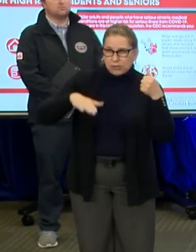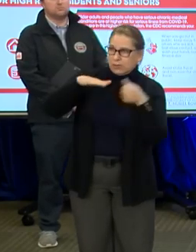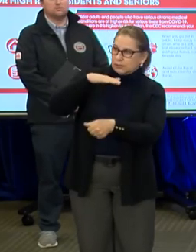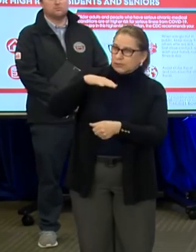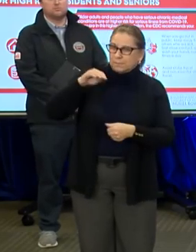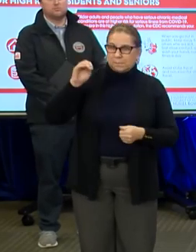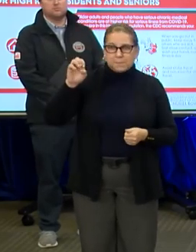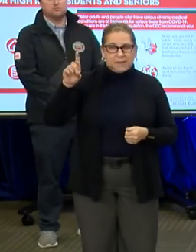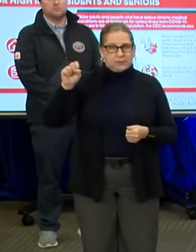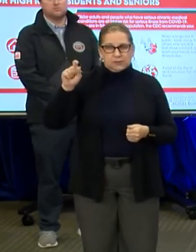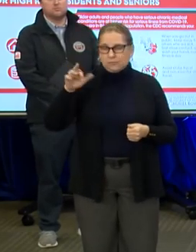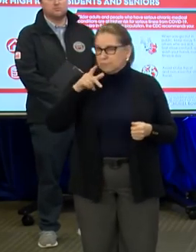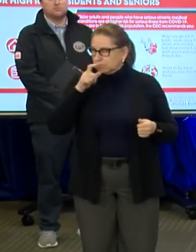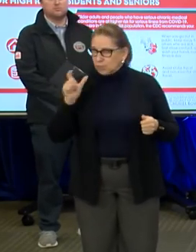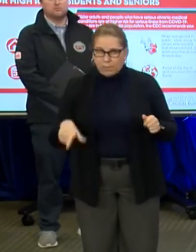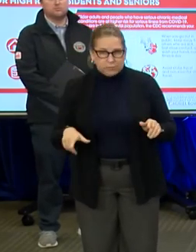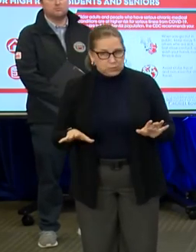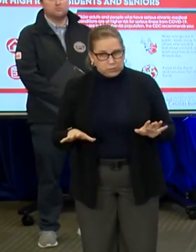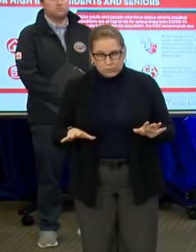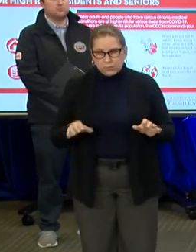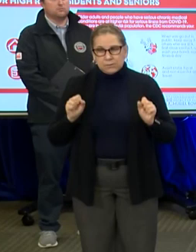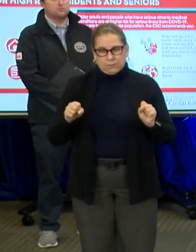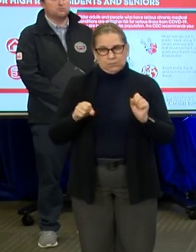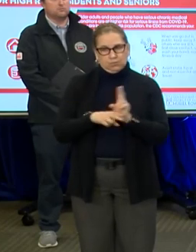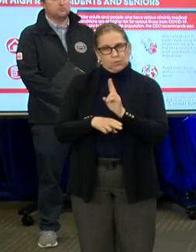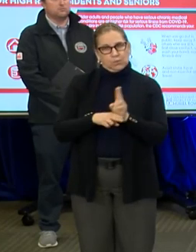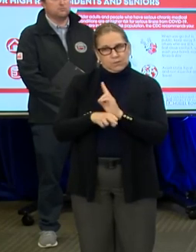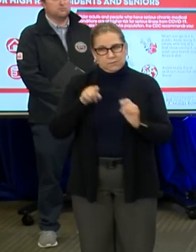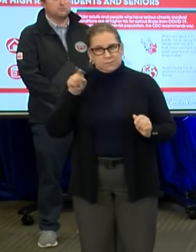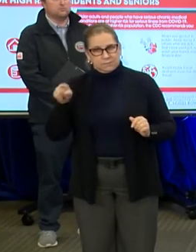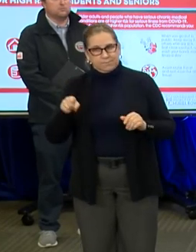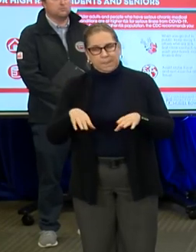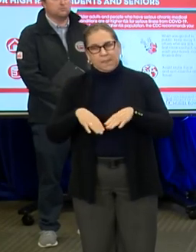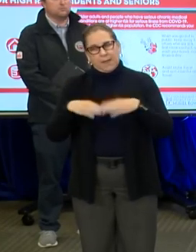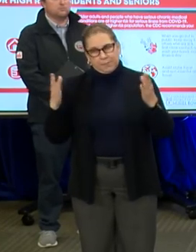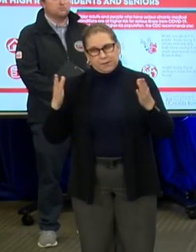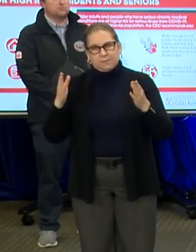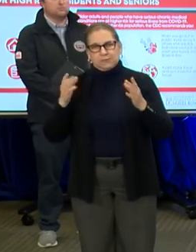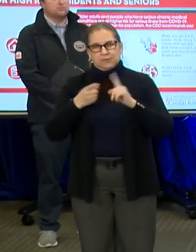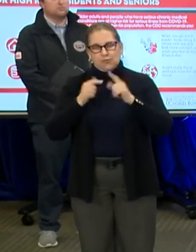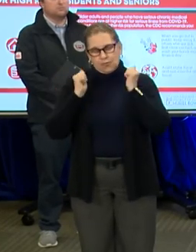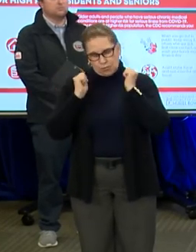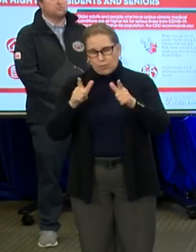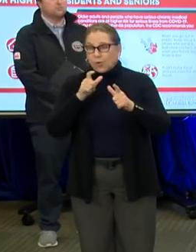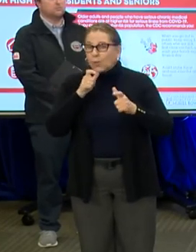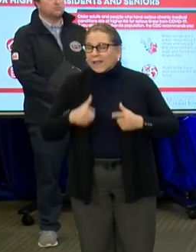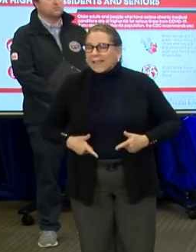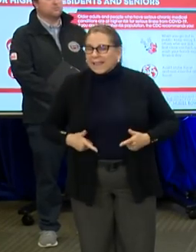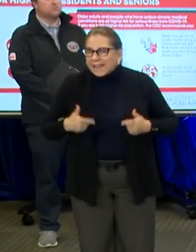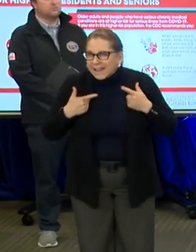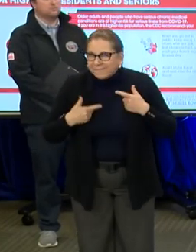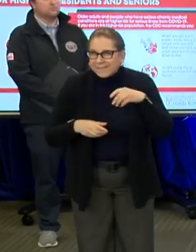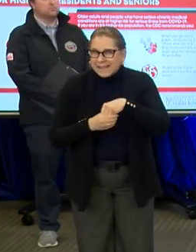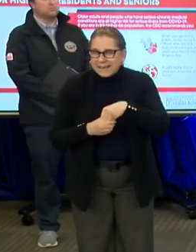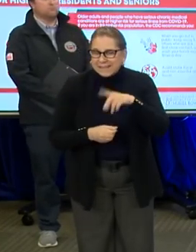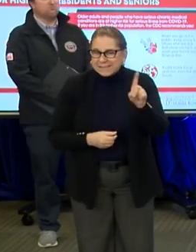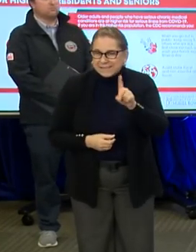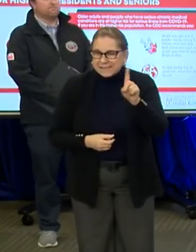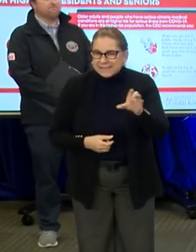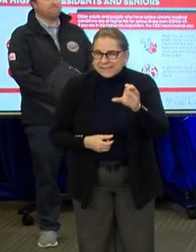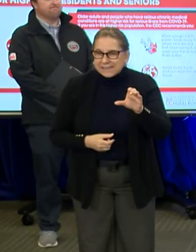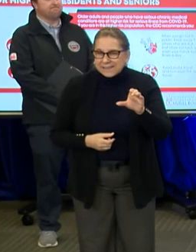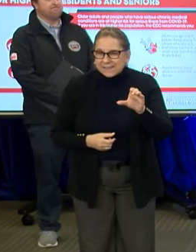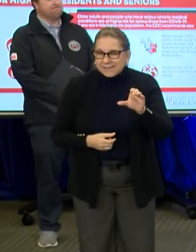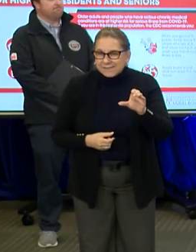In other words, this platform is open to residents of the District of Columbia. Based on the outcomes of the e-visit, patients may